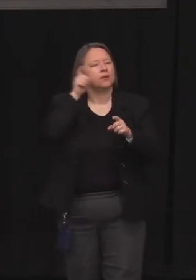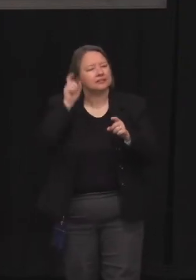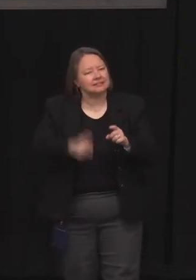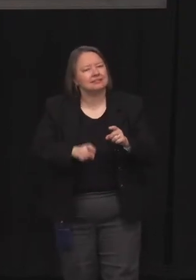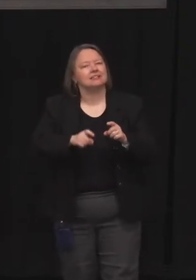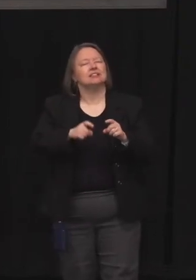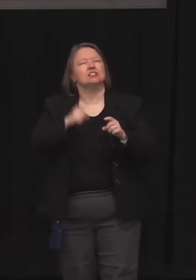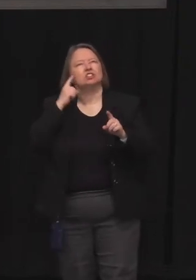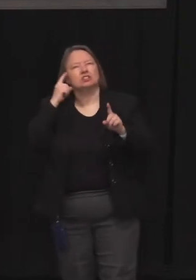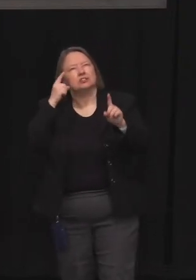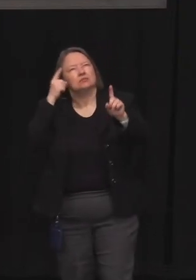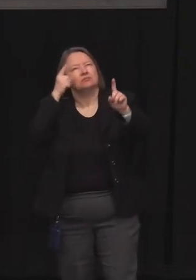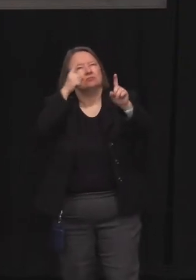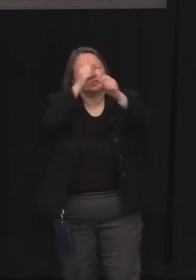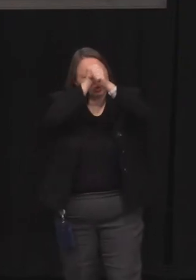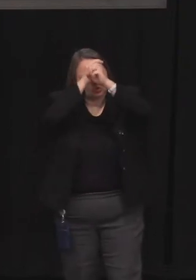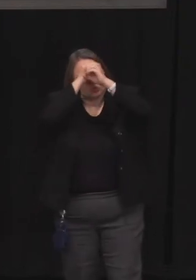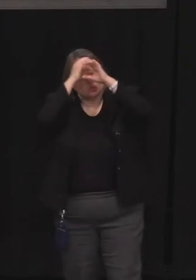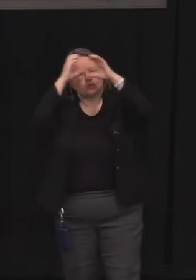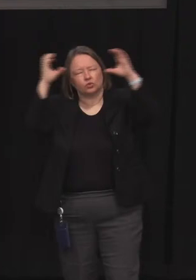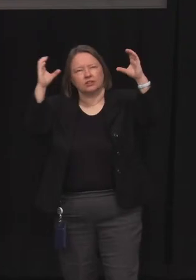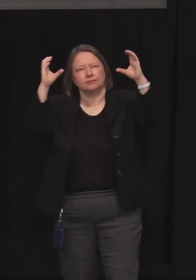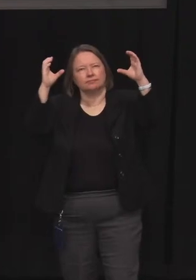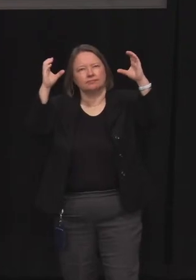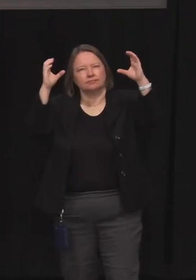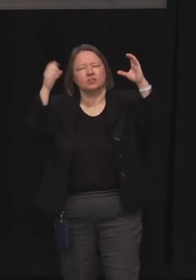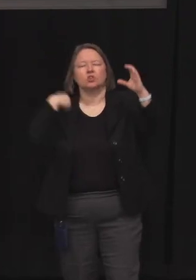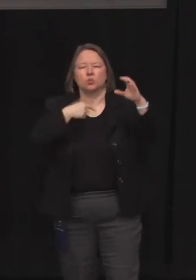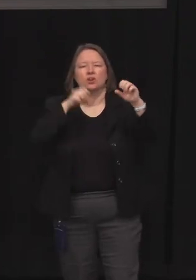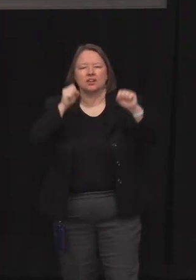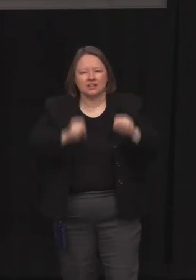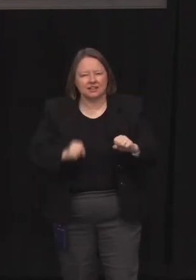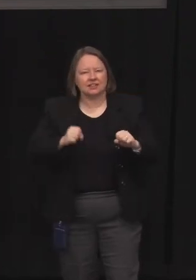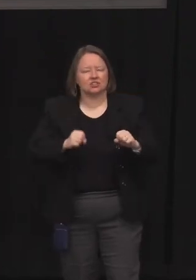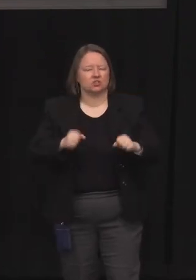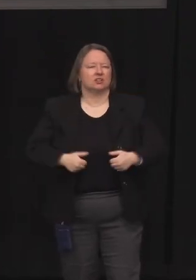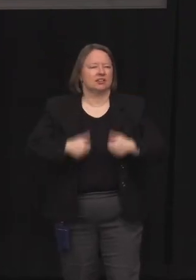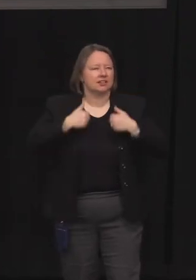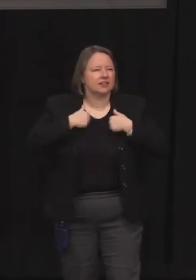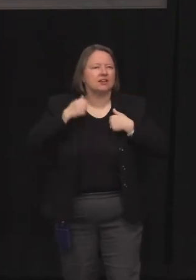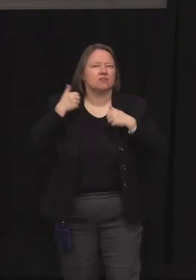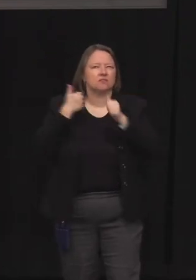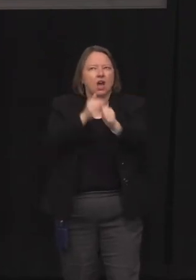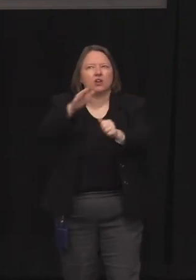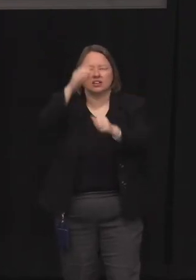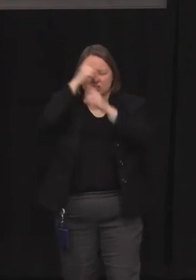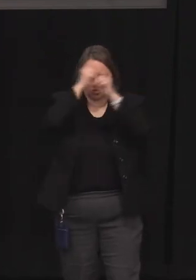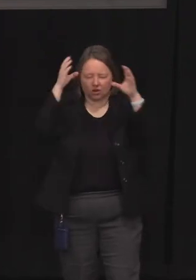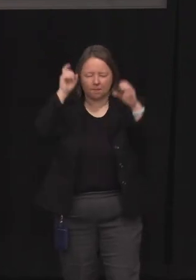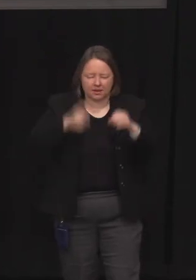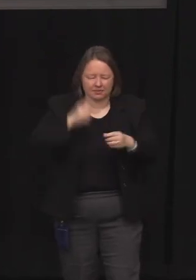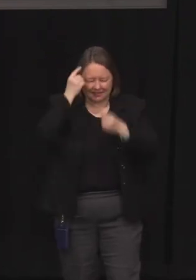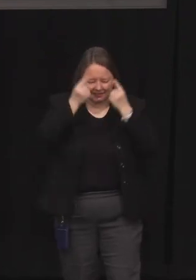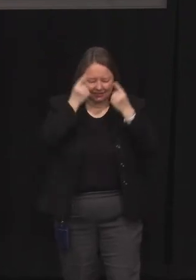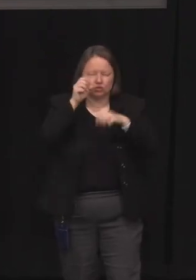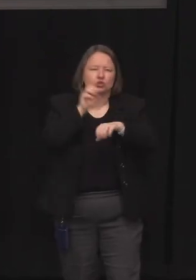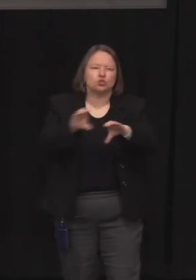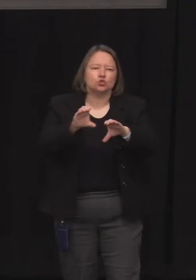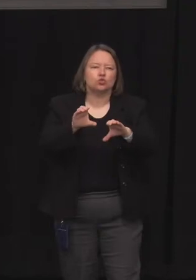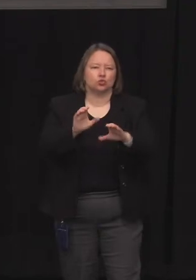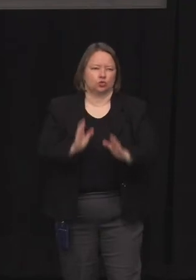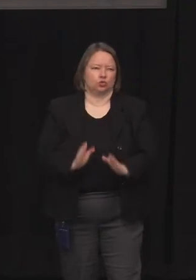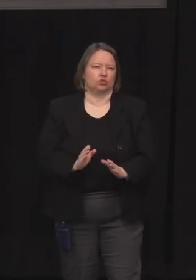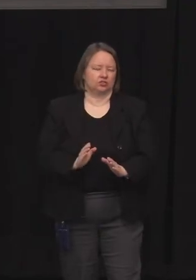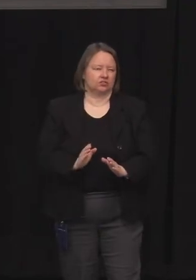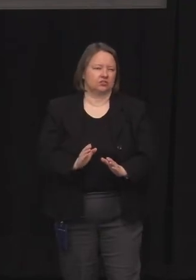dream because I believe we can collectively live out his dream. We must be givers. We must be doers. In